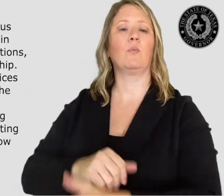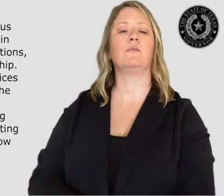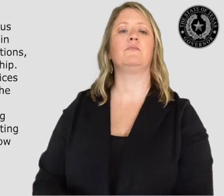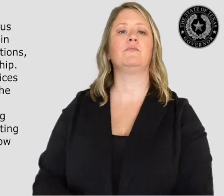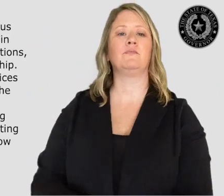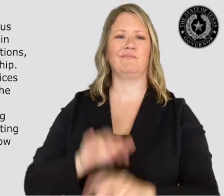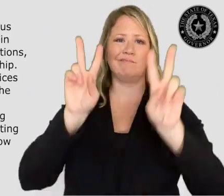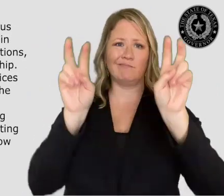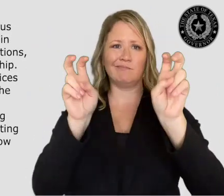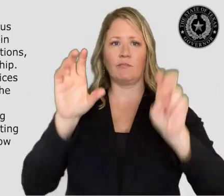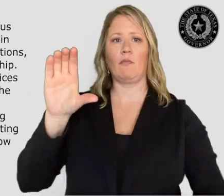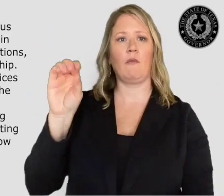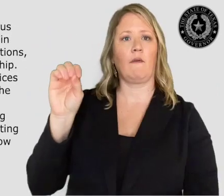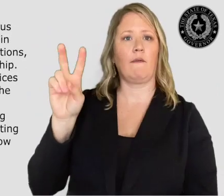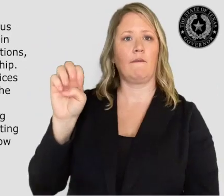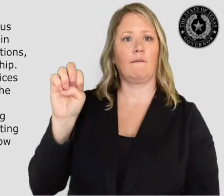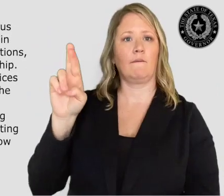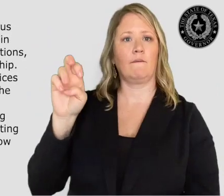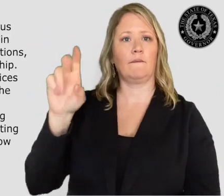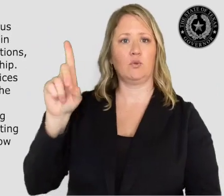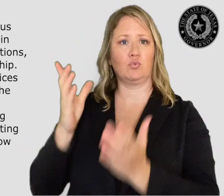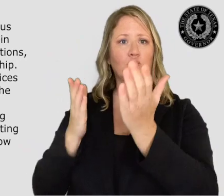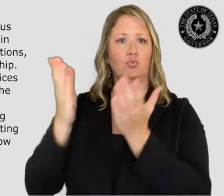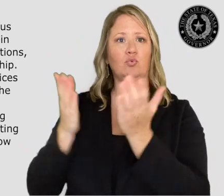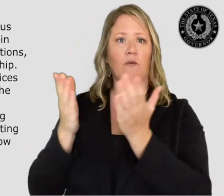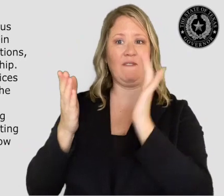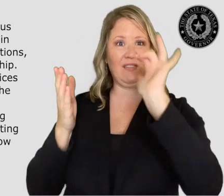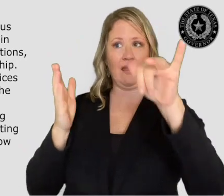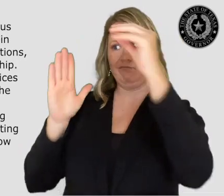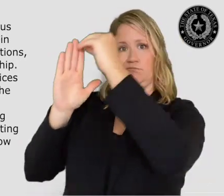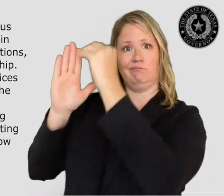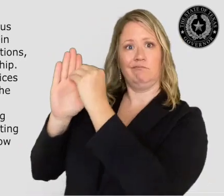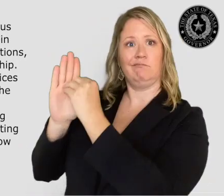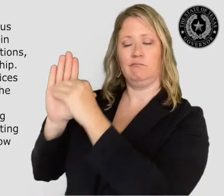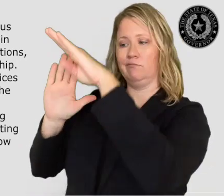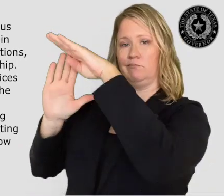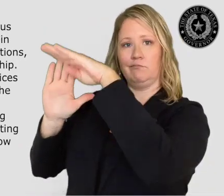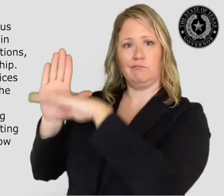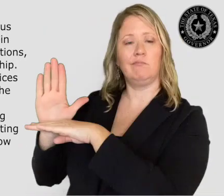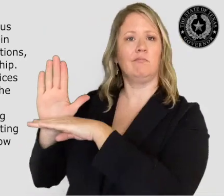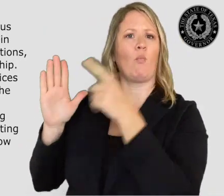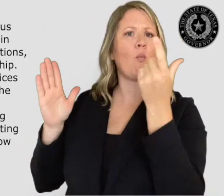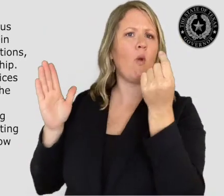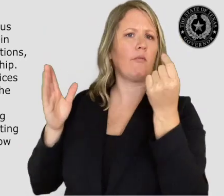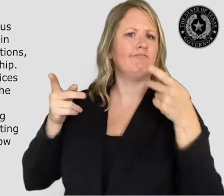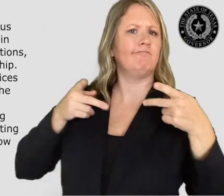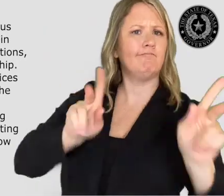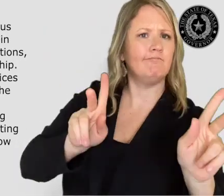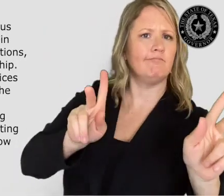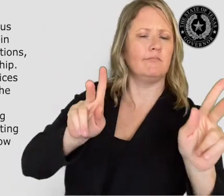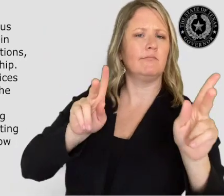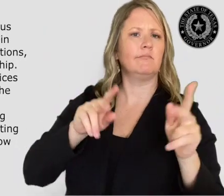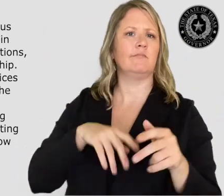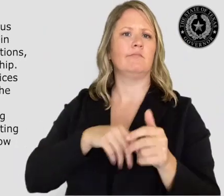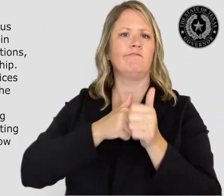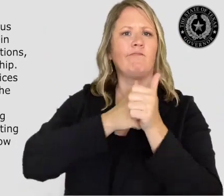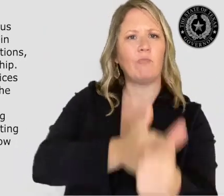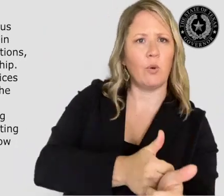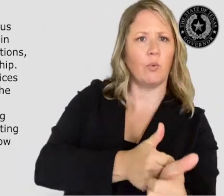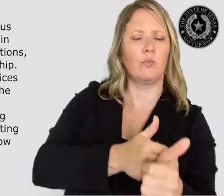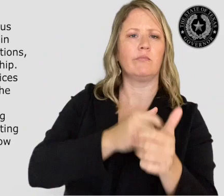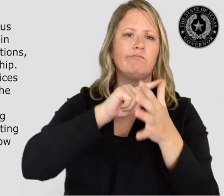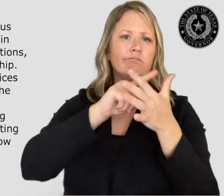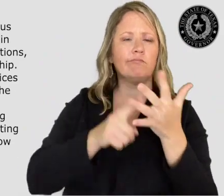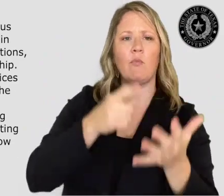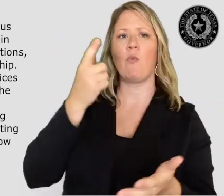subsequent version, plus religious services conducted in churches, congregations, and houses of worship. These covered services are